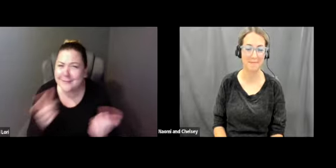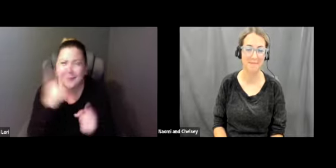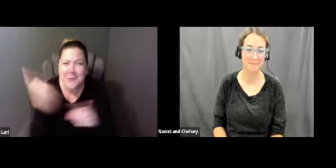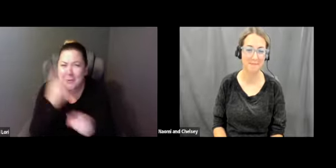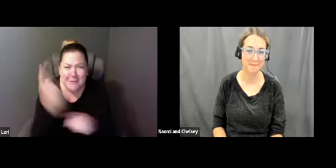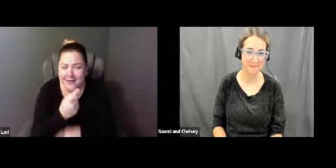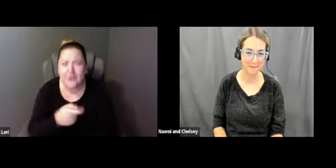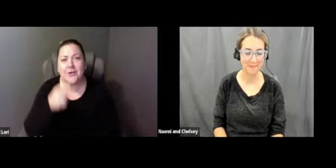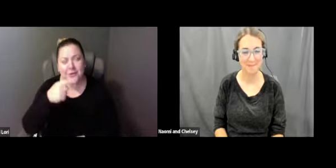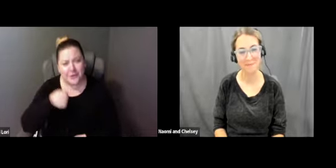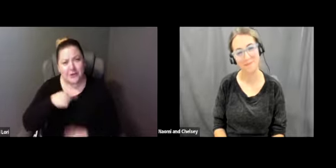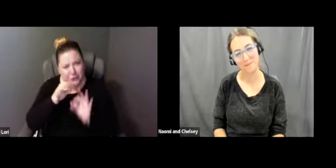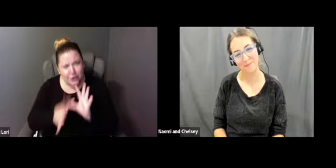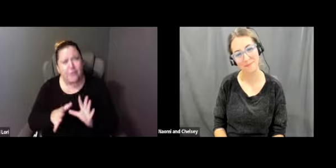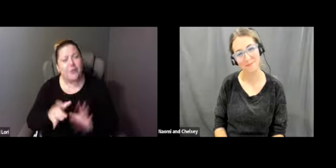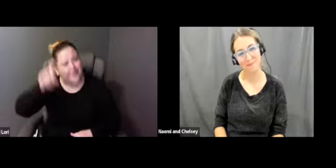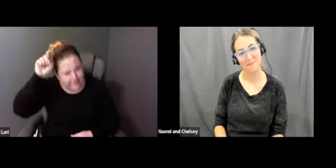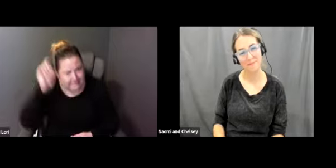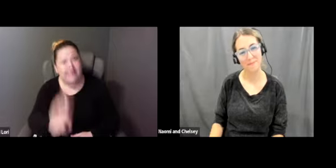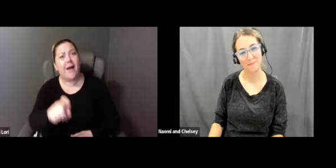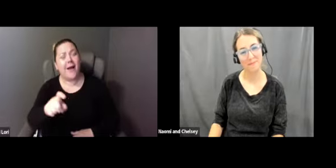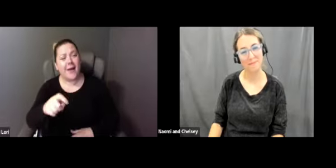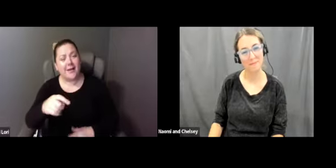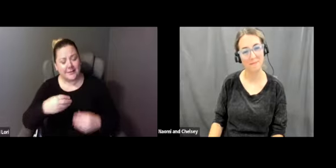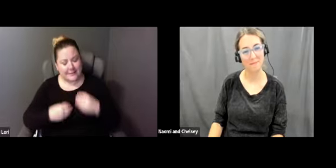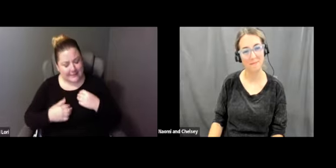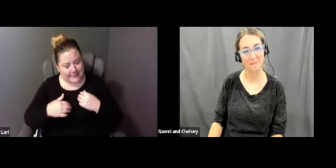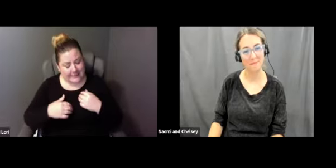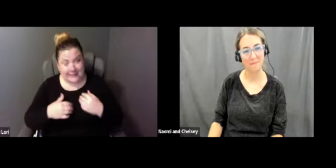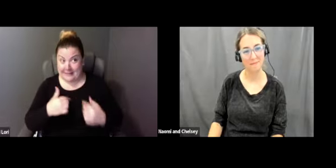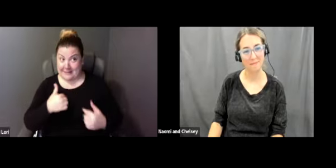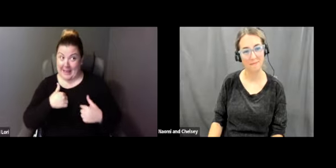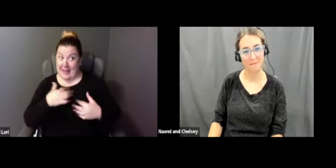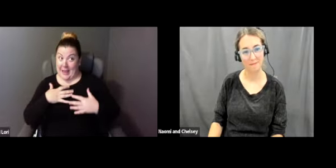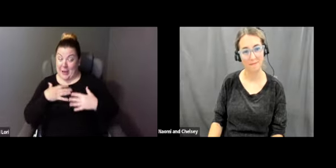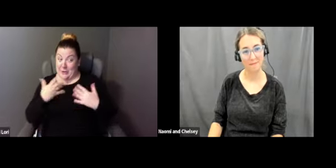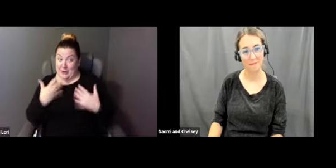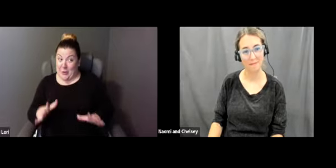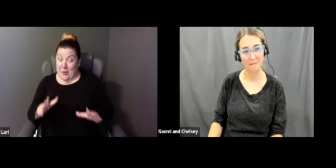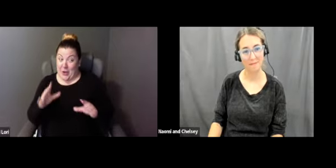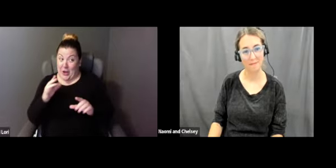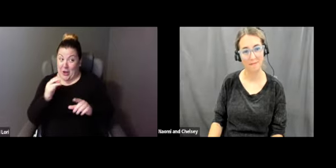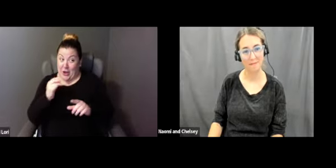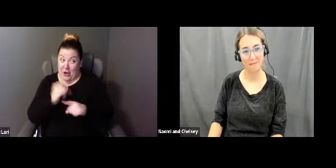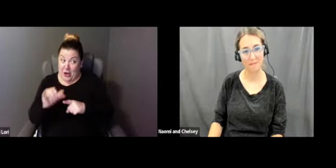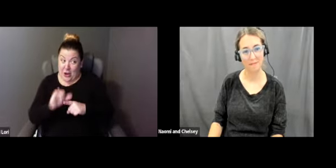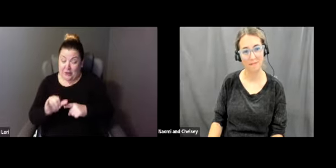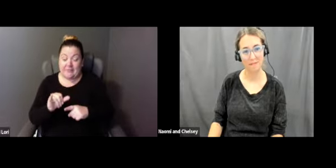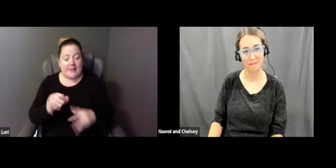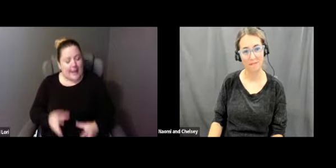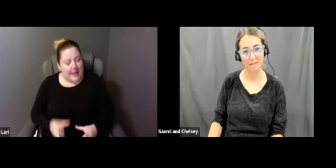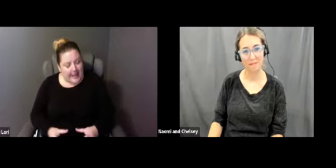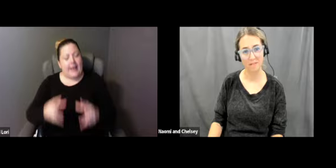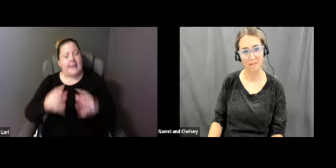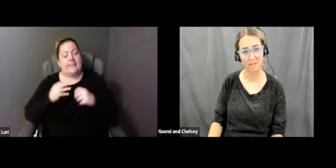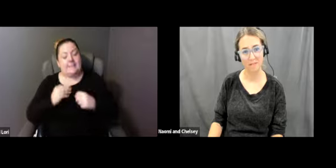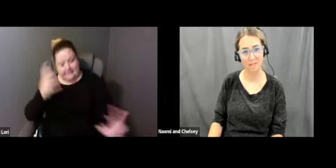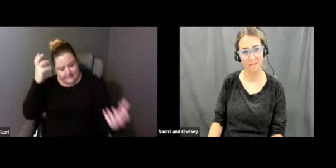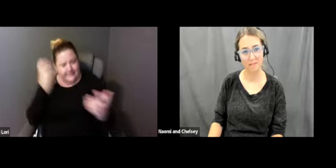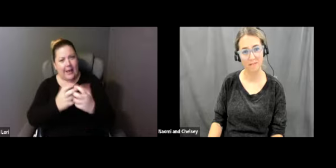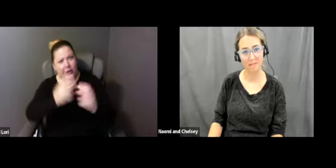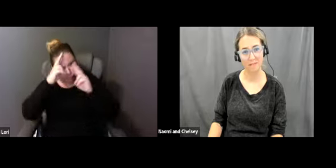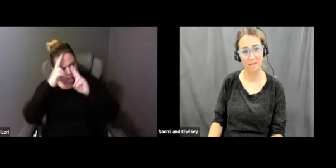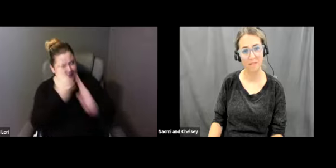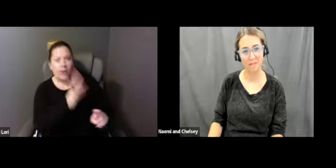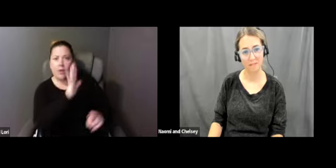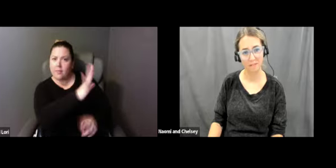be able to like modulate those things inside yourself to accurately represent the community and what this person wants